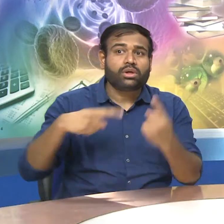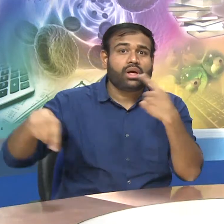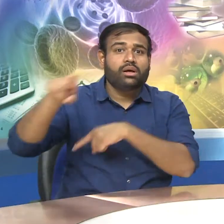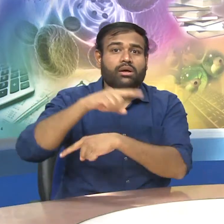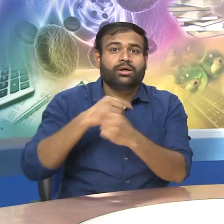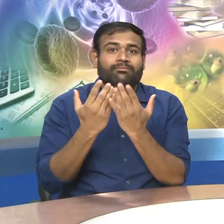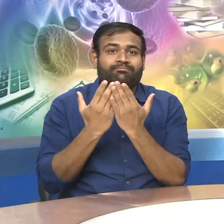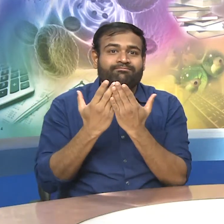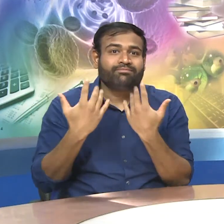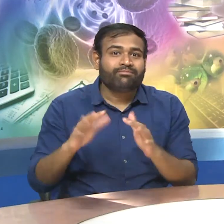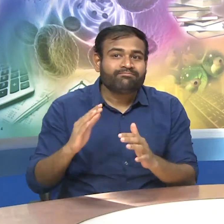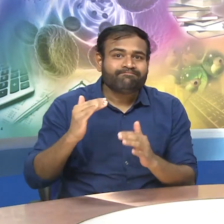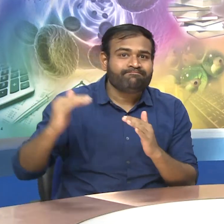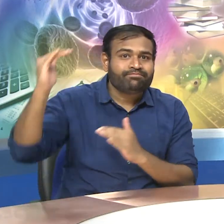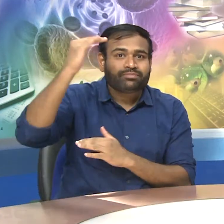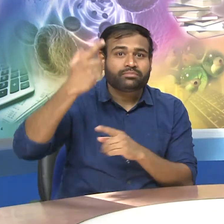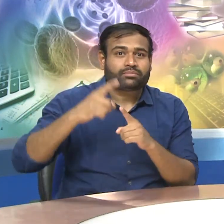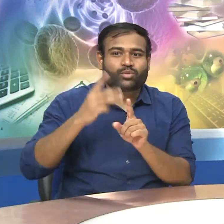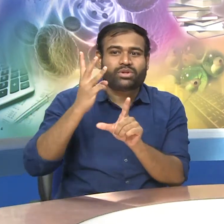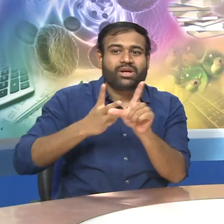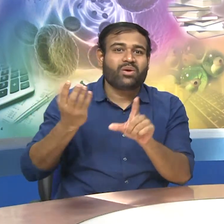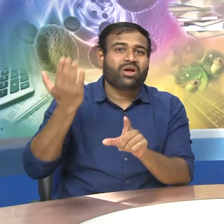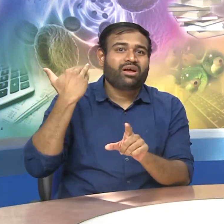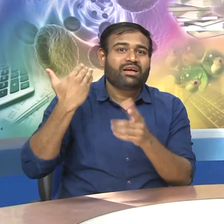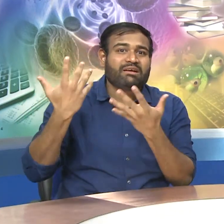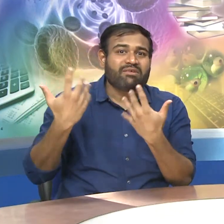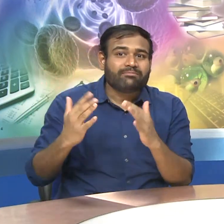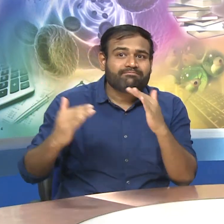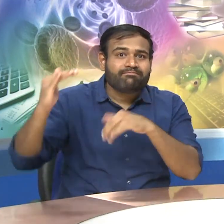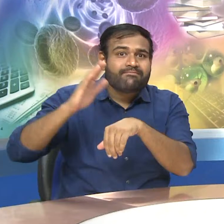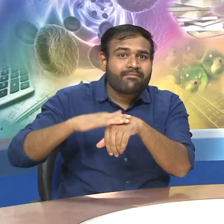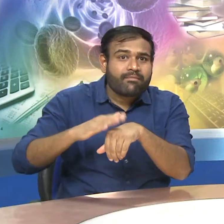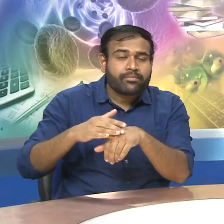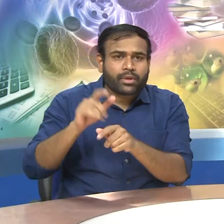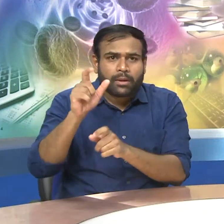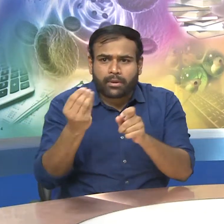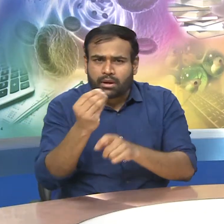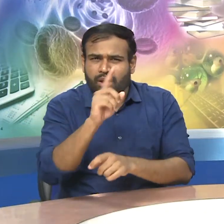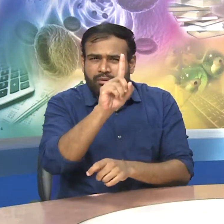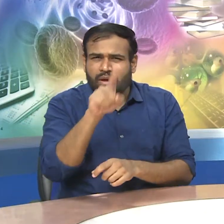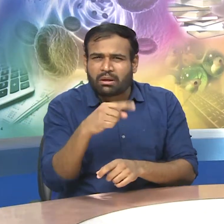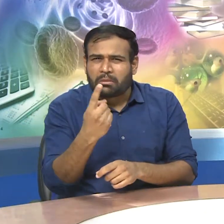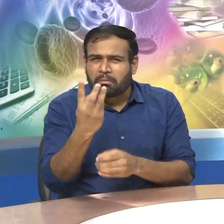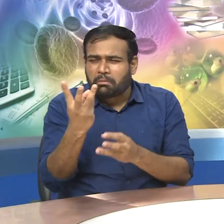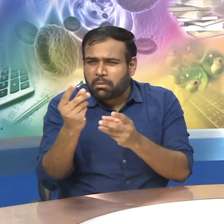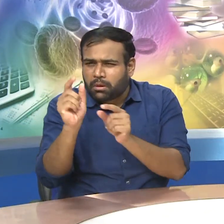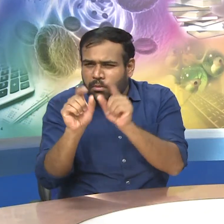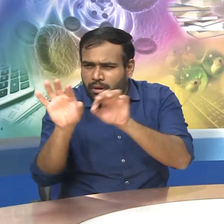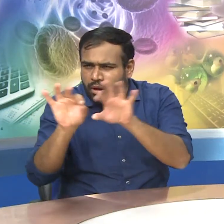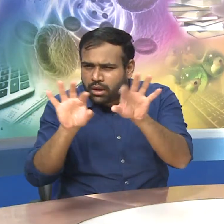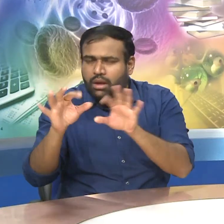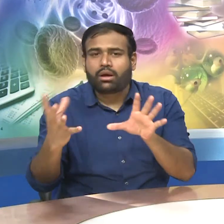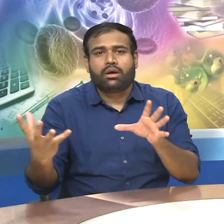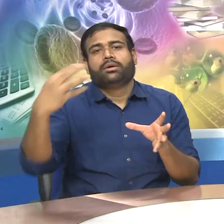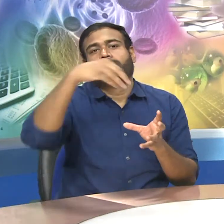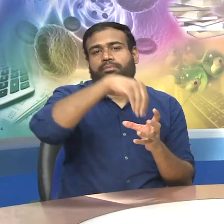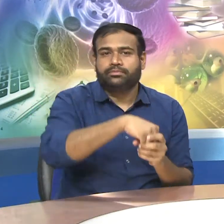One-twelfth electorate consisting of graduates in the state with the standing of 3 years.